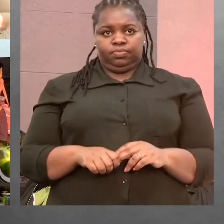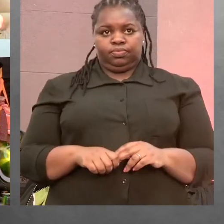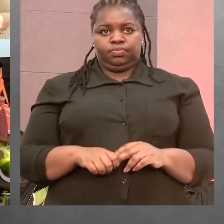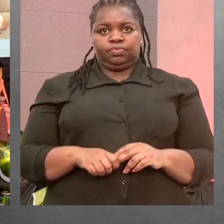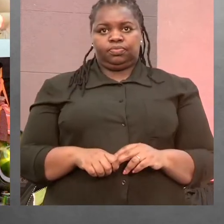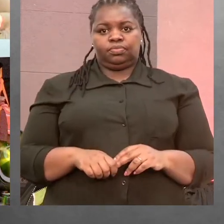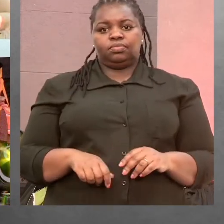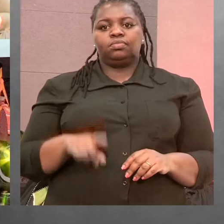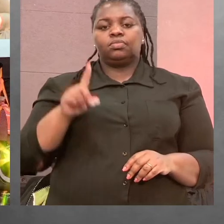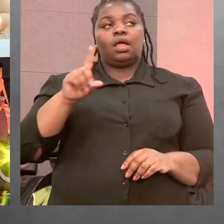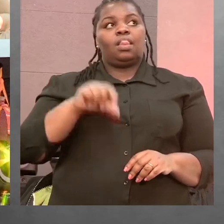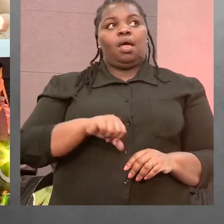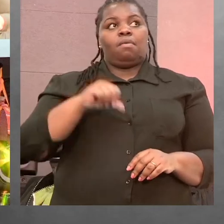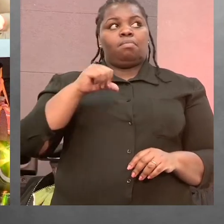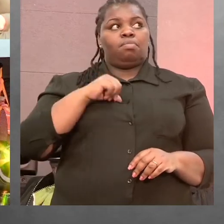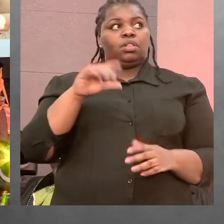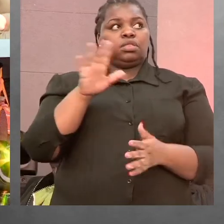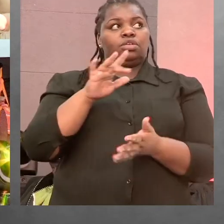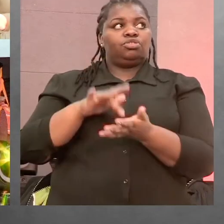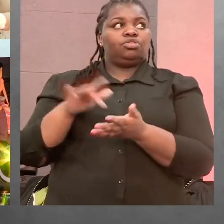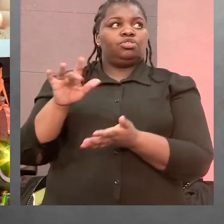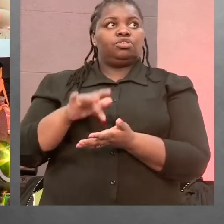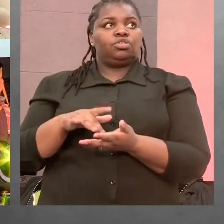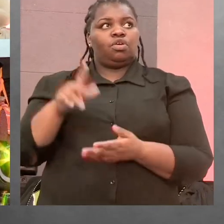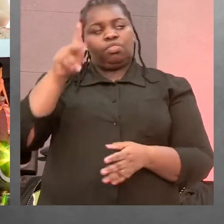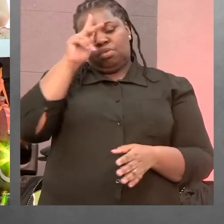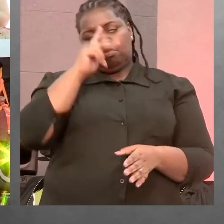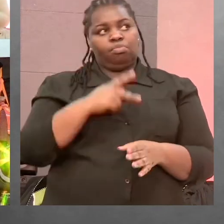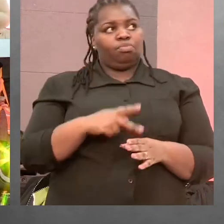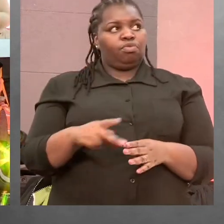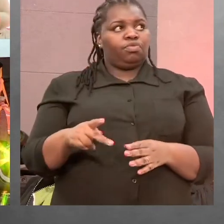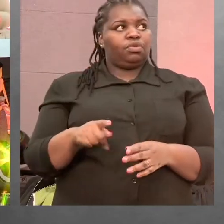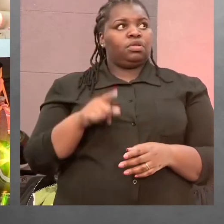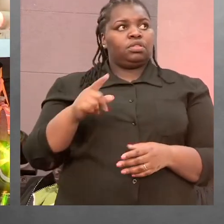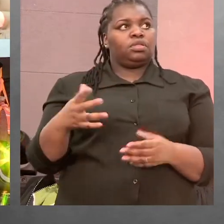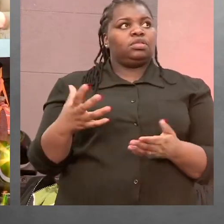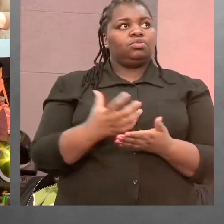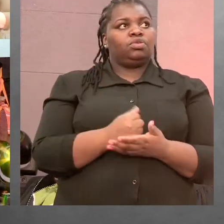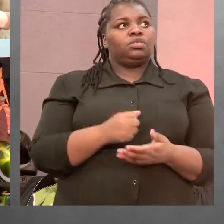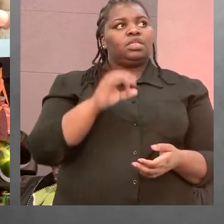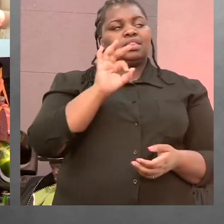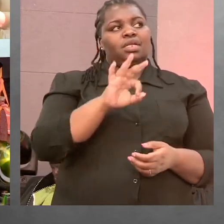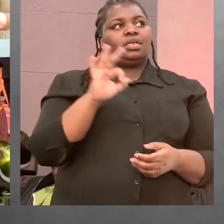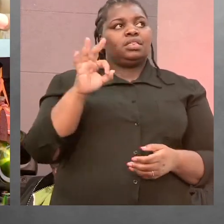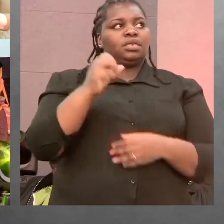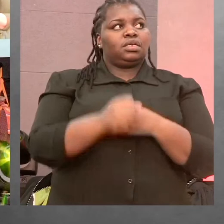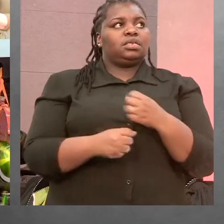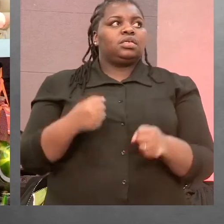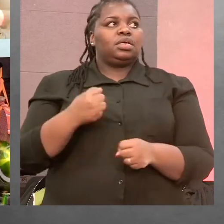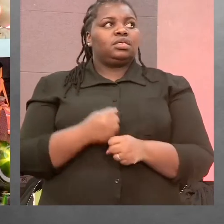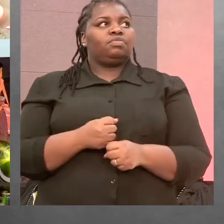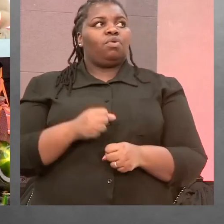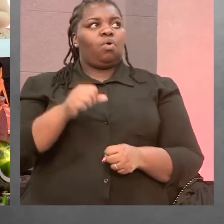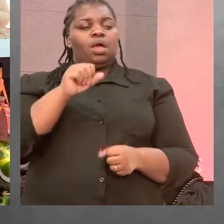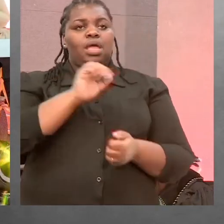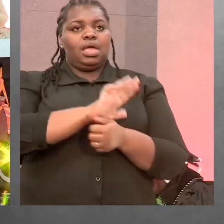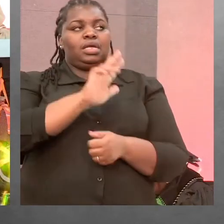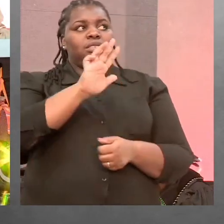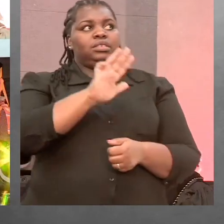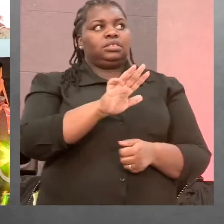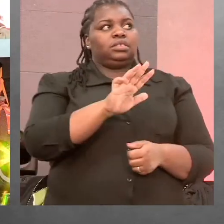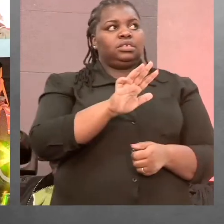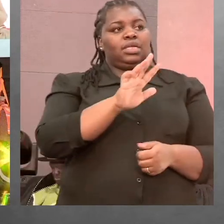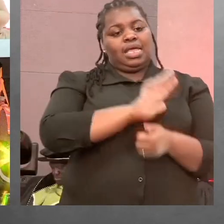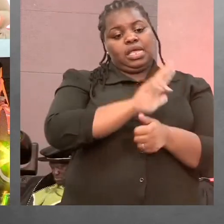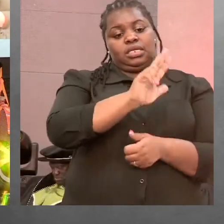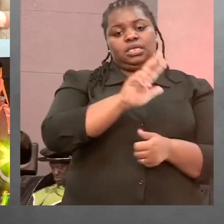Despite that bold assertion in a male-dominated profession, it took 33 years from 1887 to